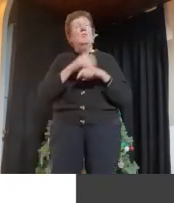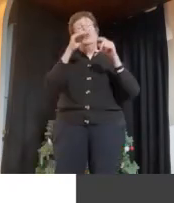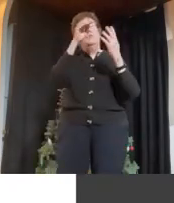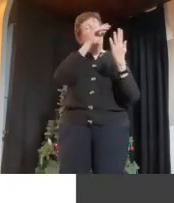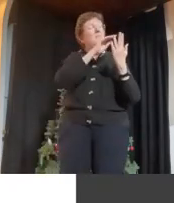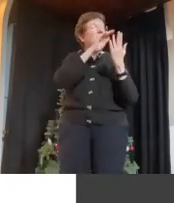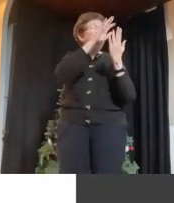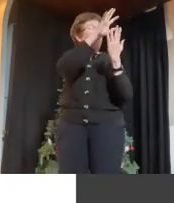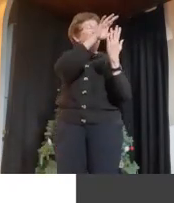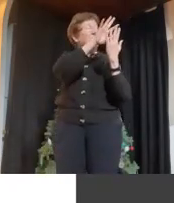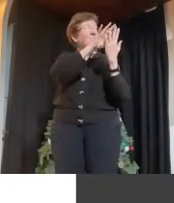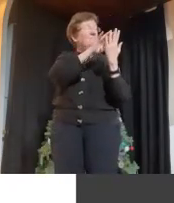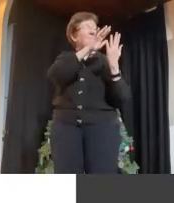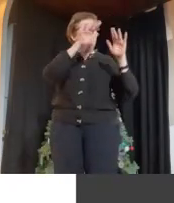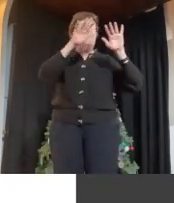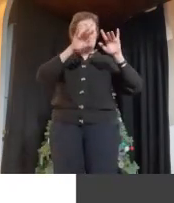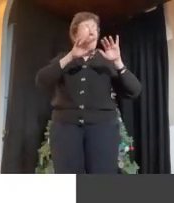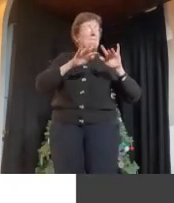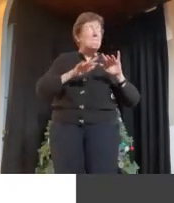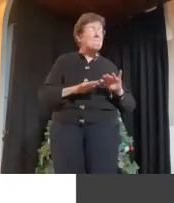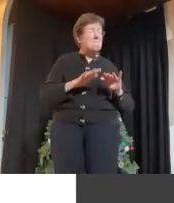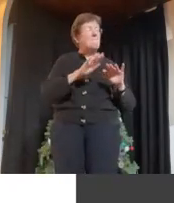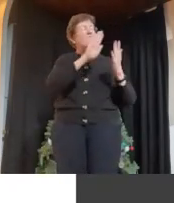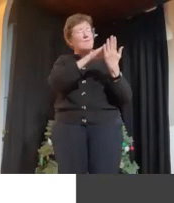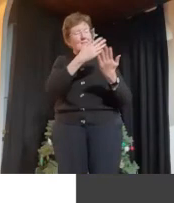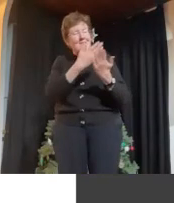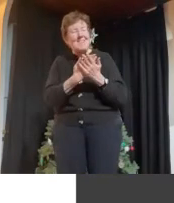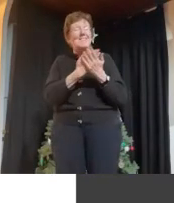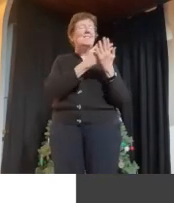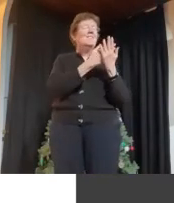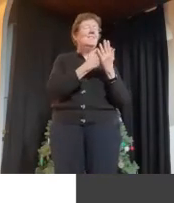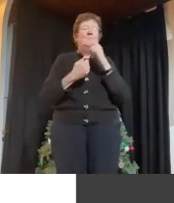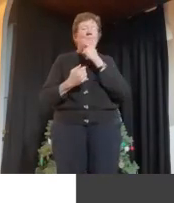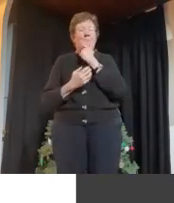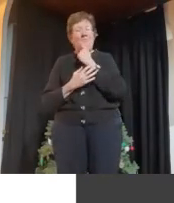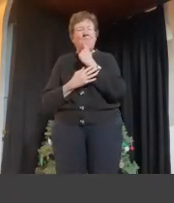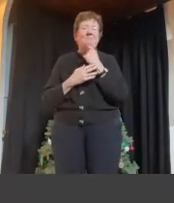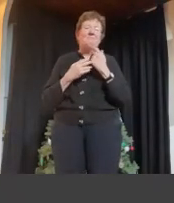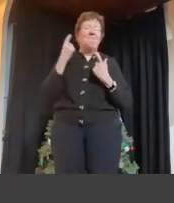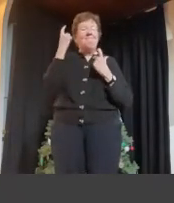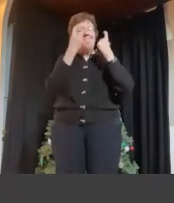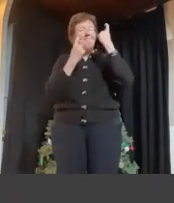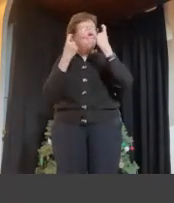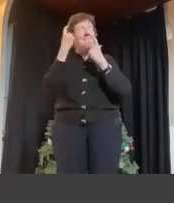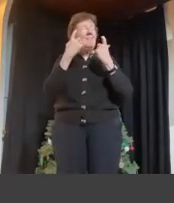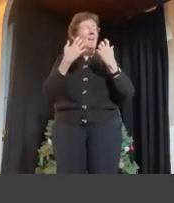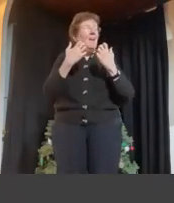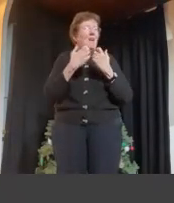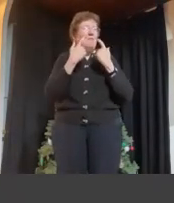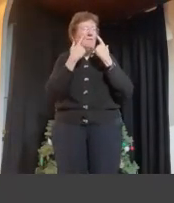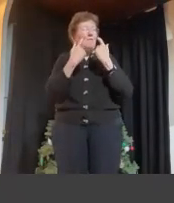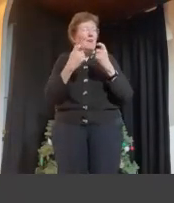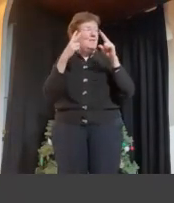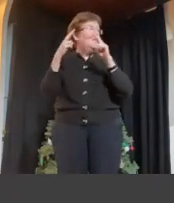The interviews happened both in sign language and in speech, and we transcribed all of our data, translated it where we had